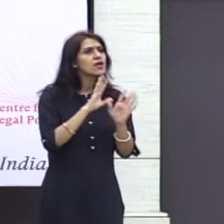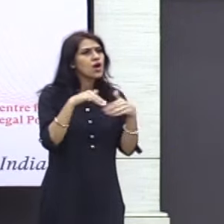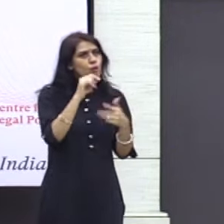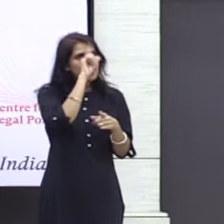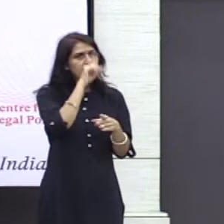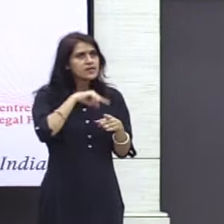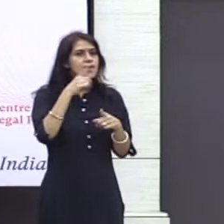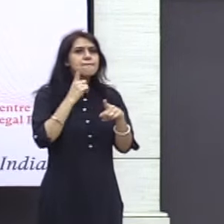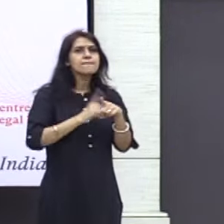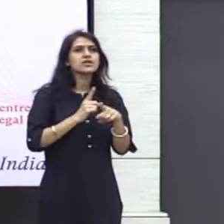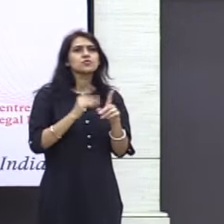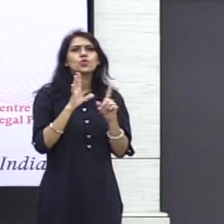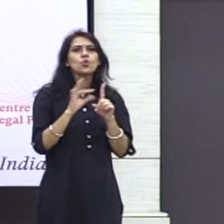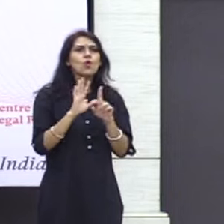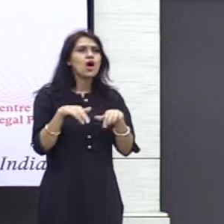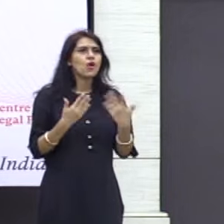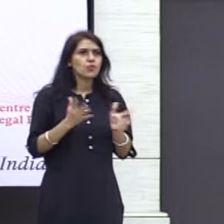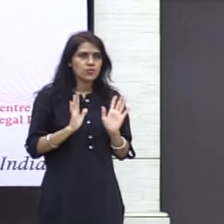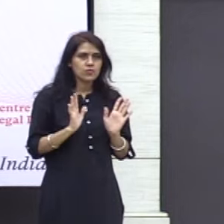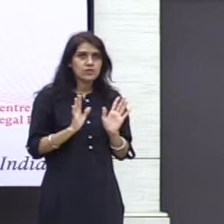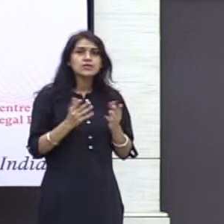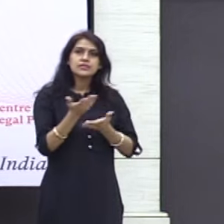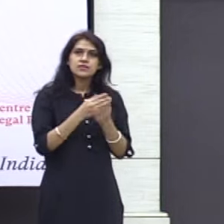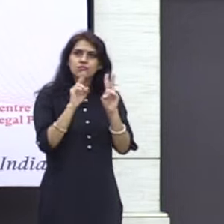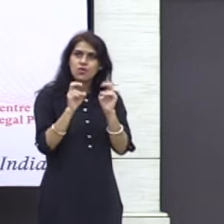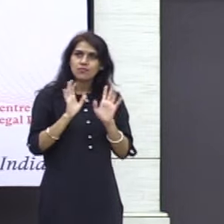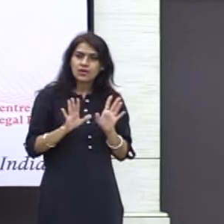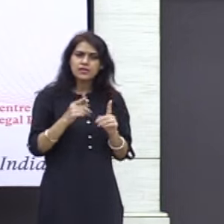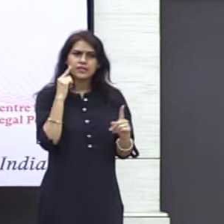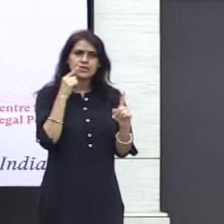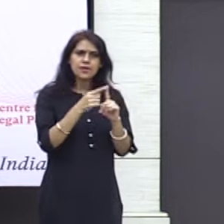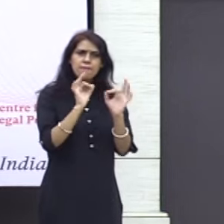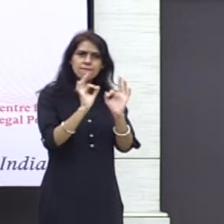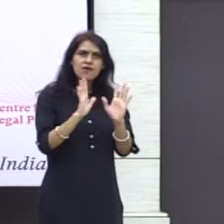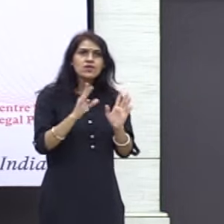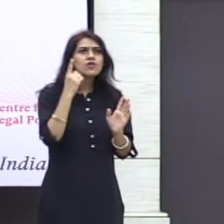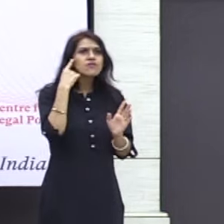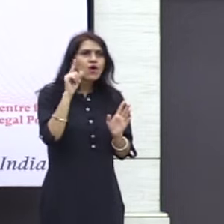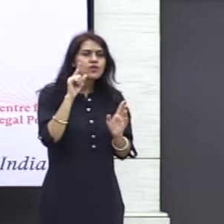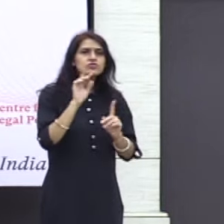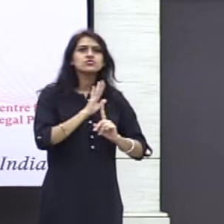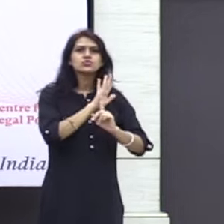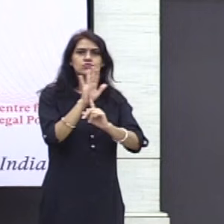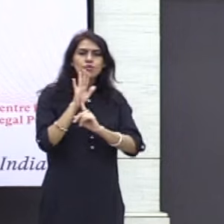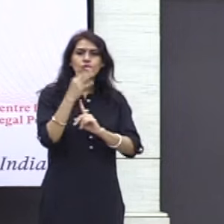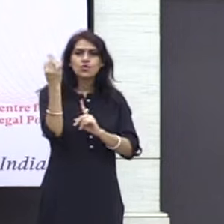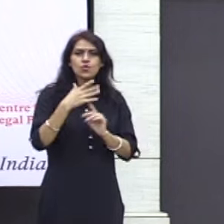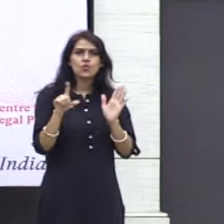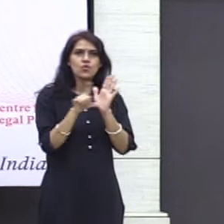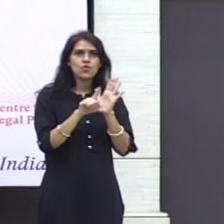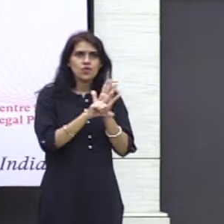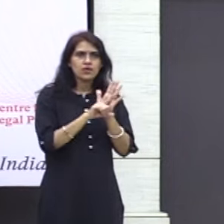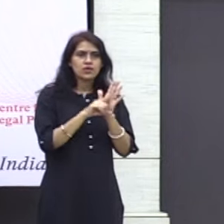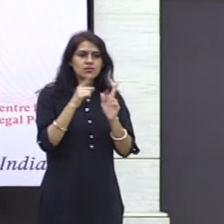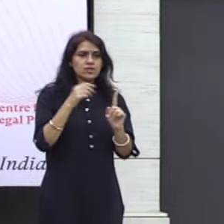India punishes. And I think this has become particularly relevant in light of the three new criminal laws which have come